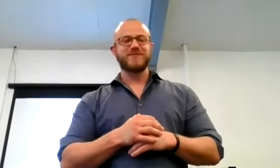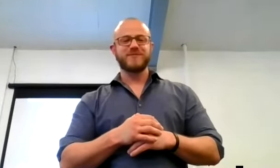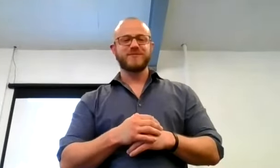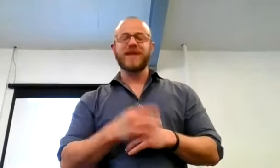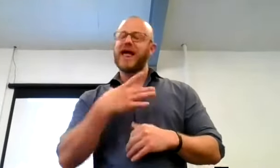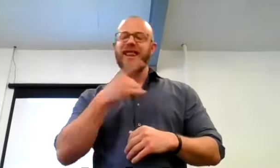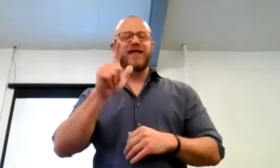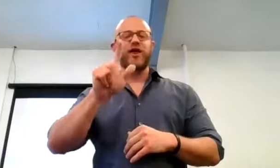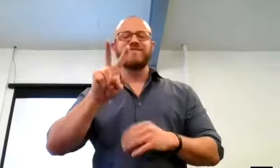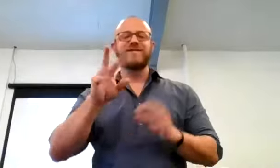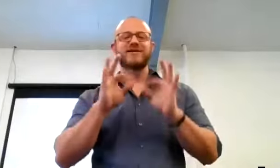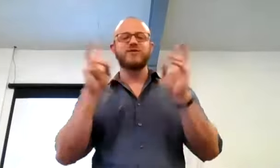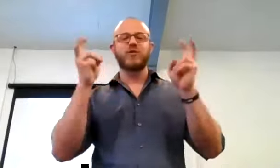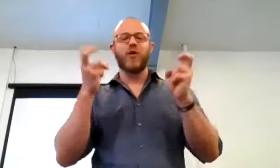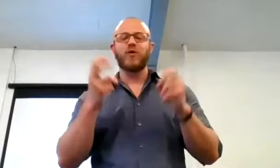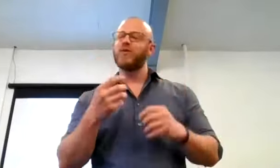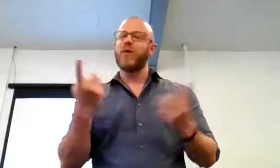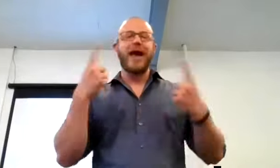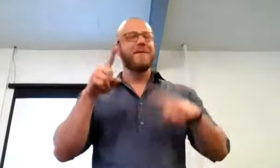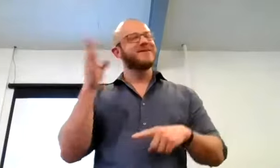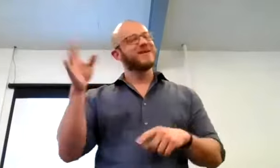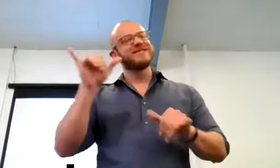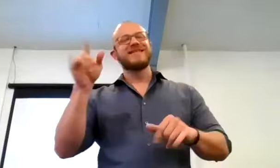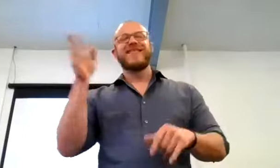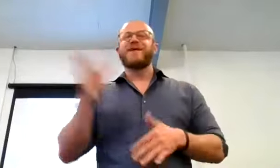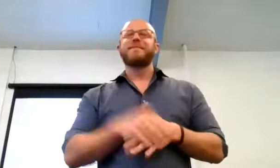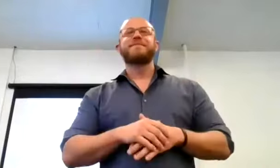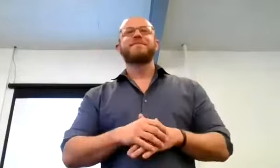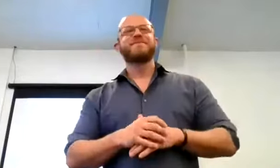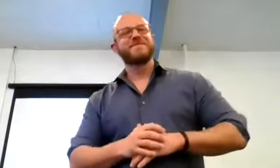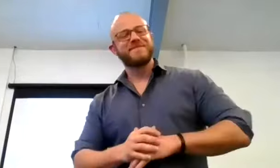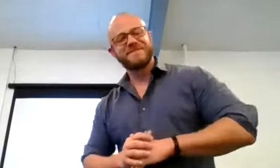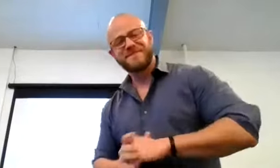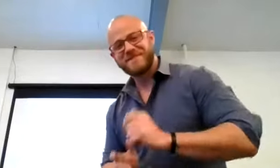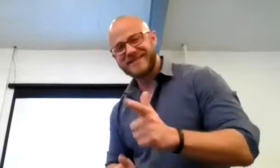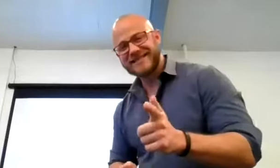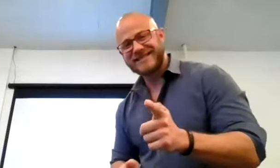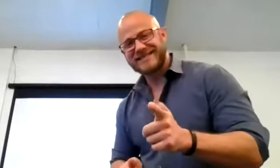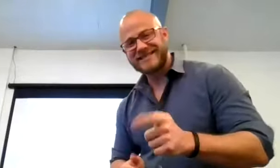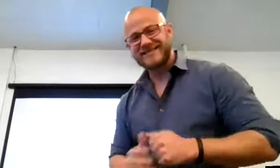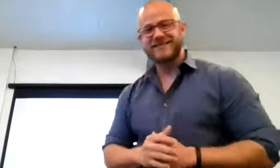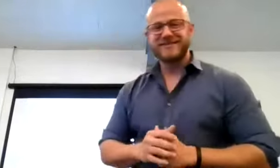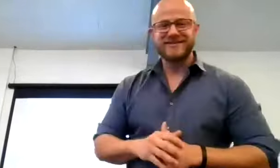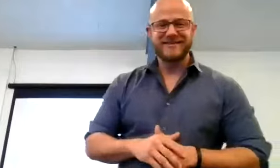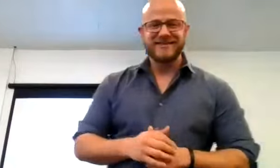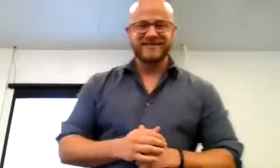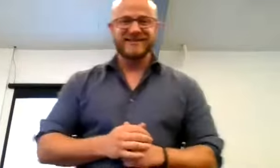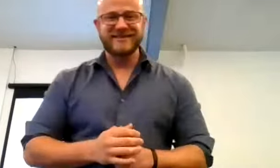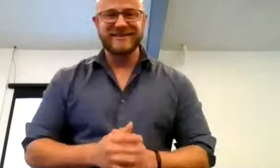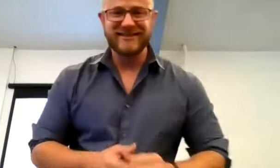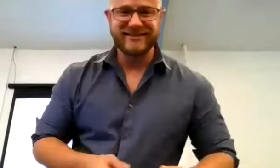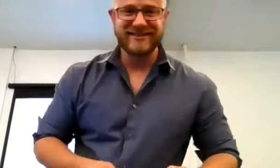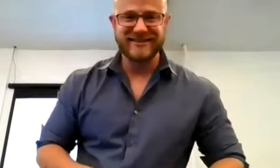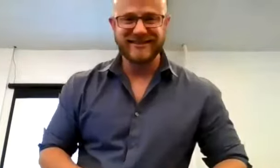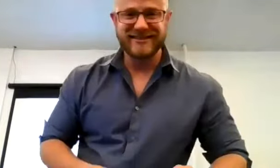class. I like the love, quote, just what, like Las Vegas, what happens in Vegas stays in Vegas. So it's the same